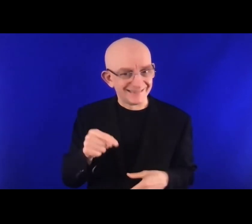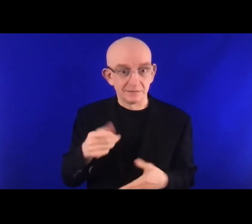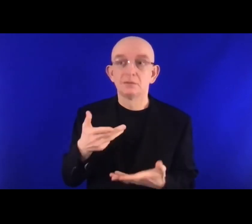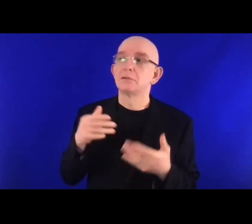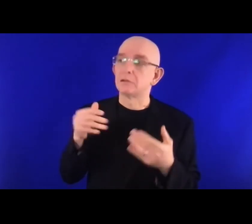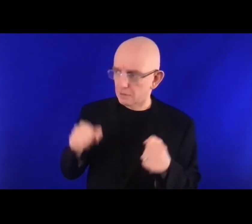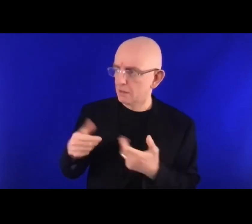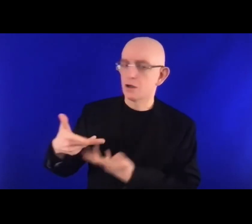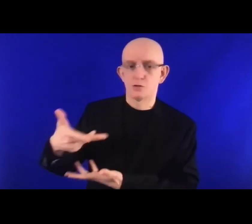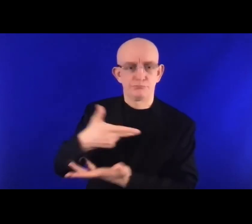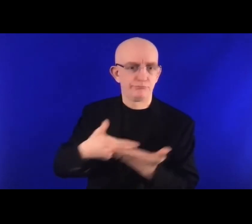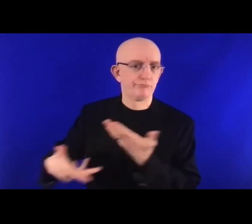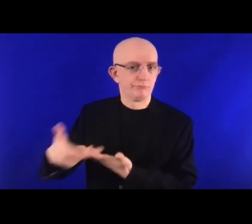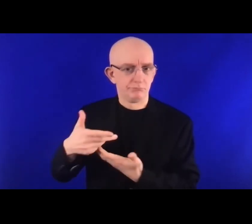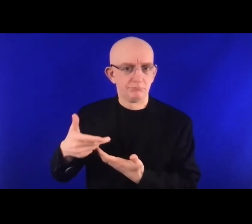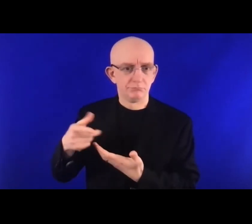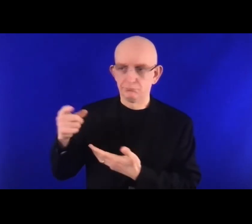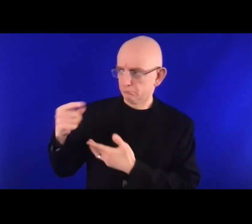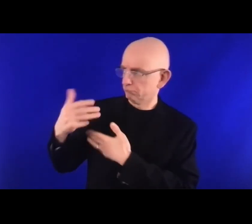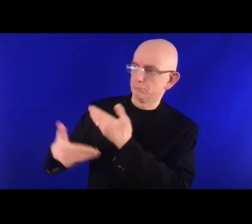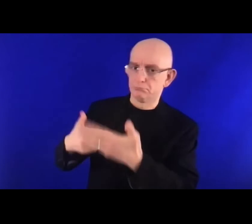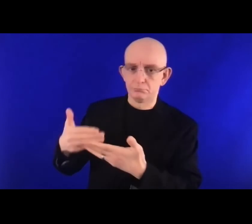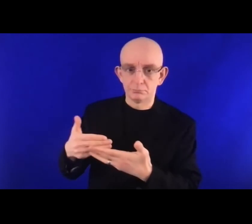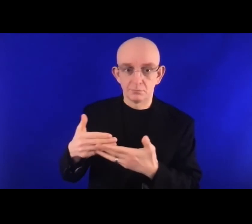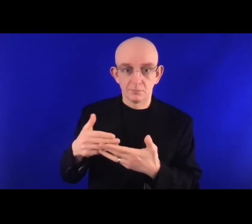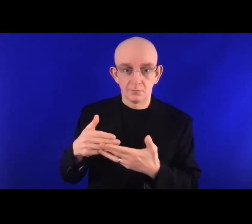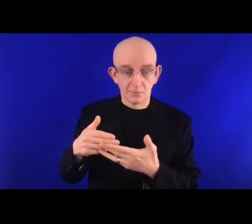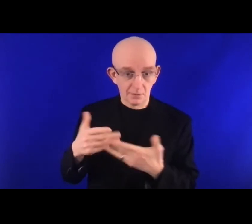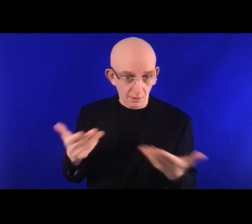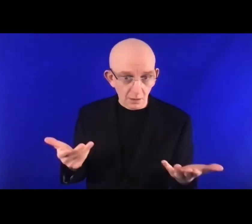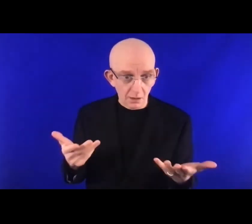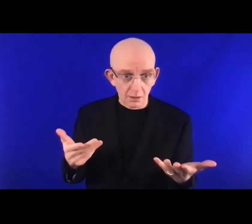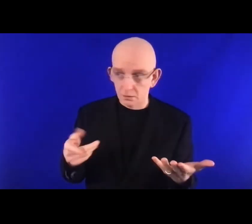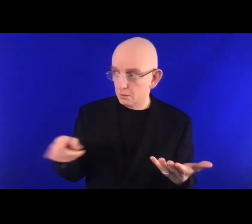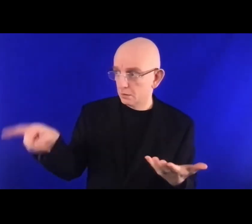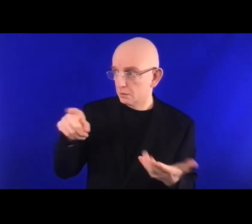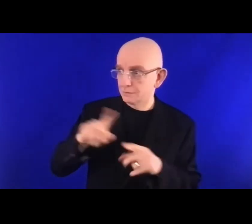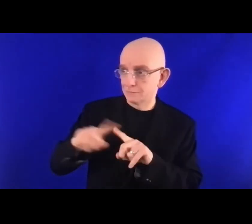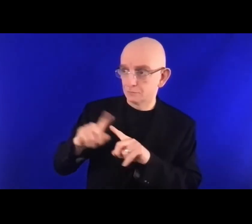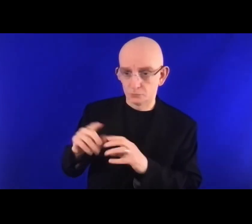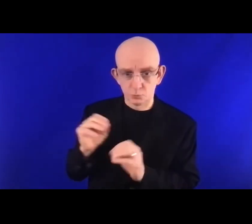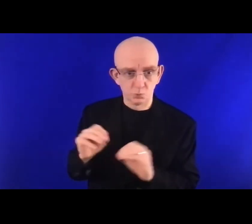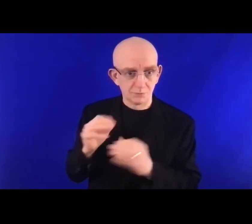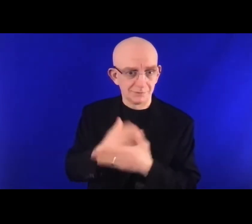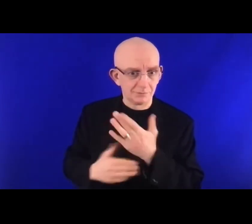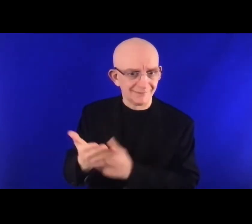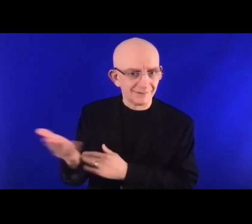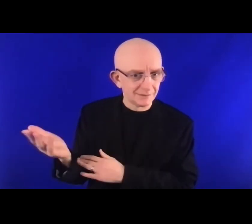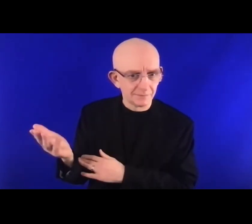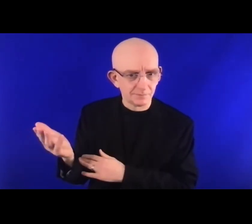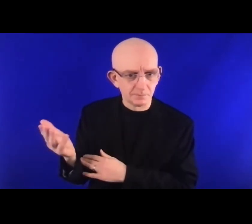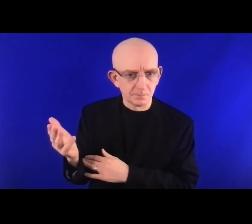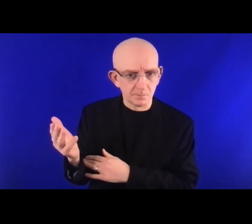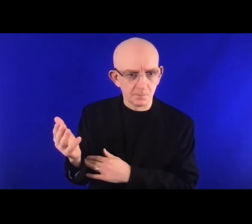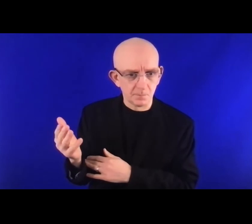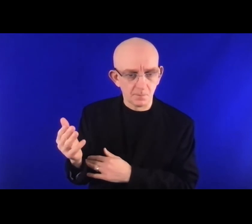that we do is we do things differently to them. But as people before said, the important